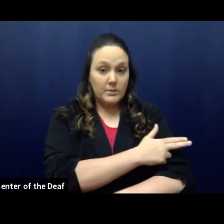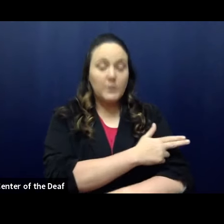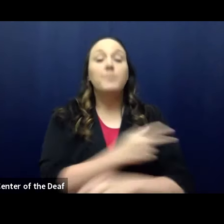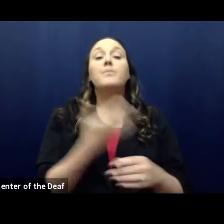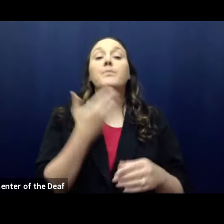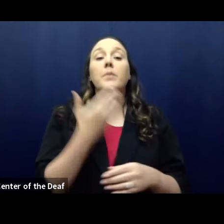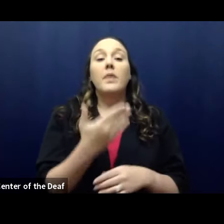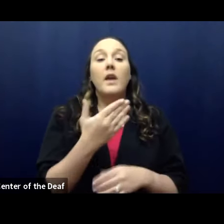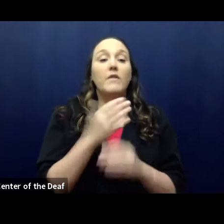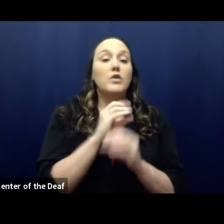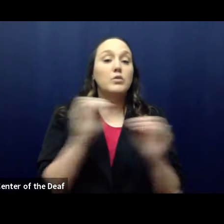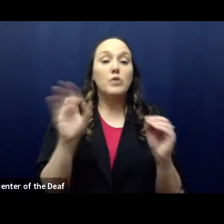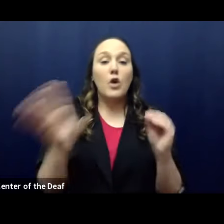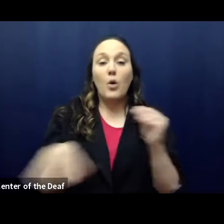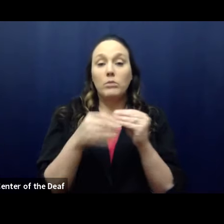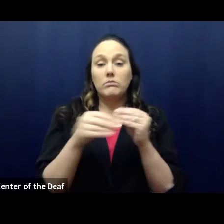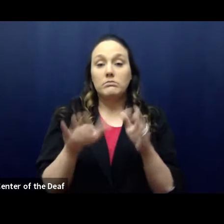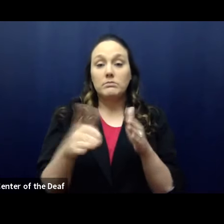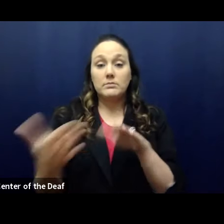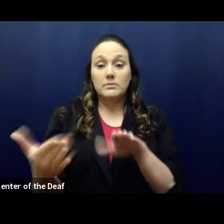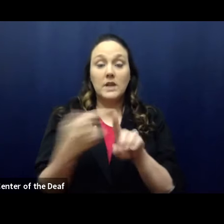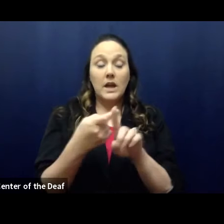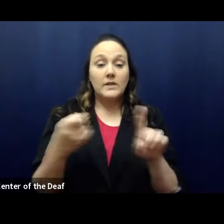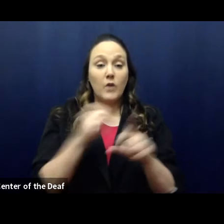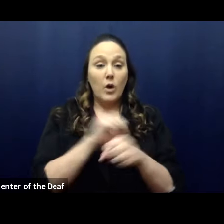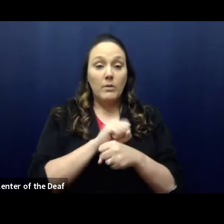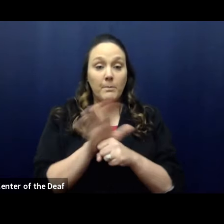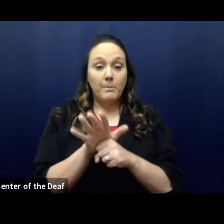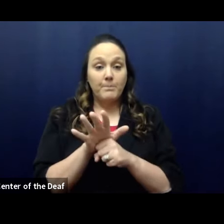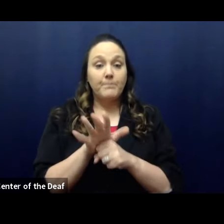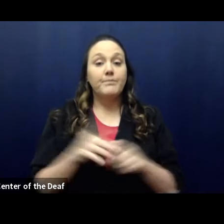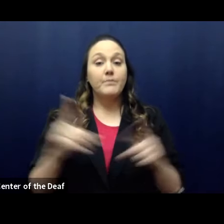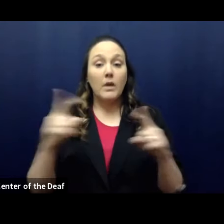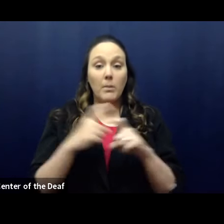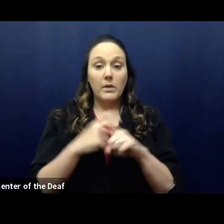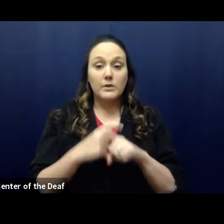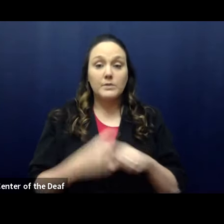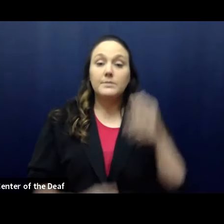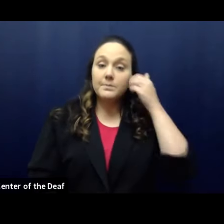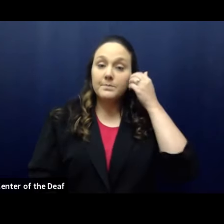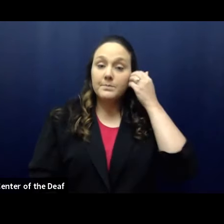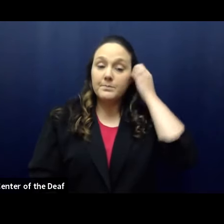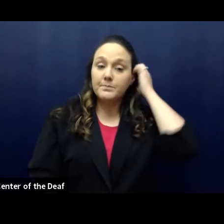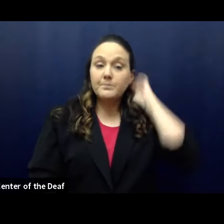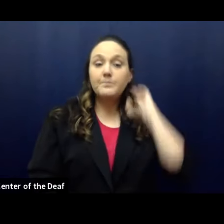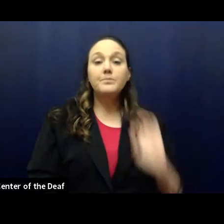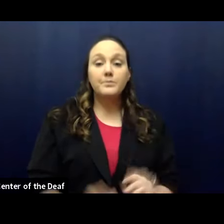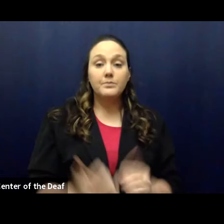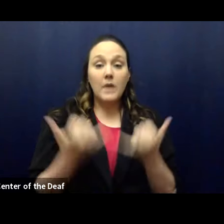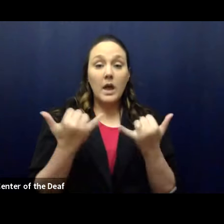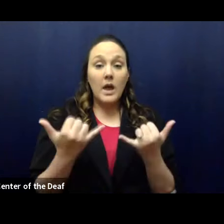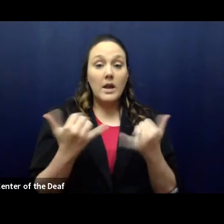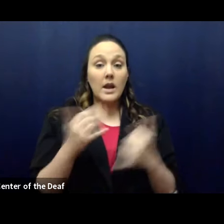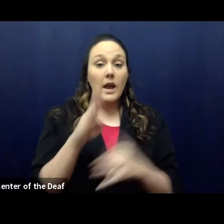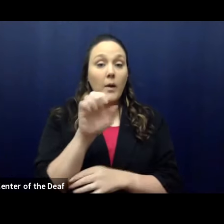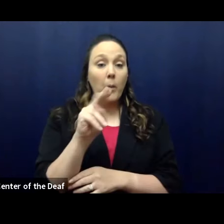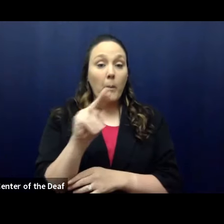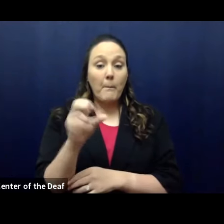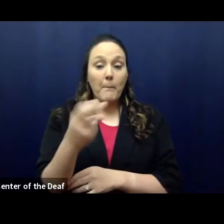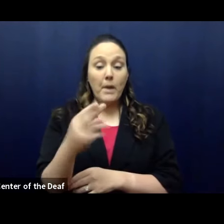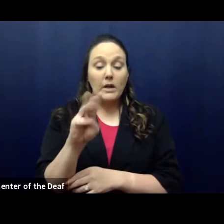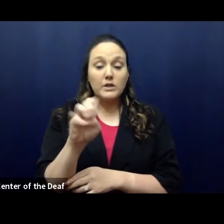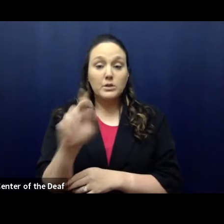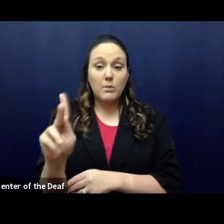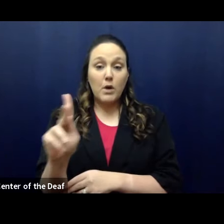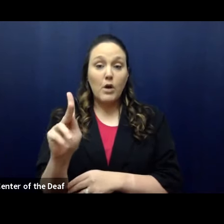no additional deaths from COVID-19 complications. Now our transition to the benchmarks.